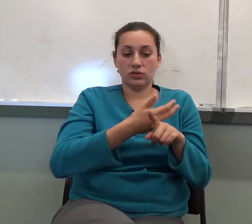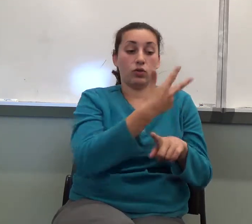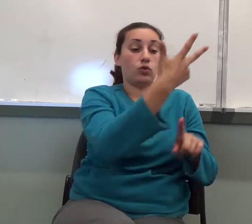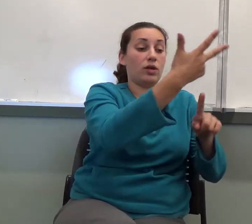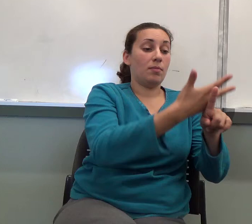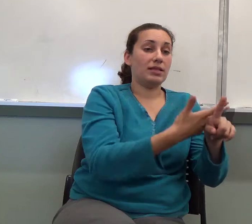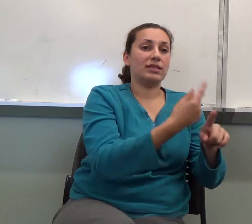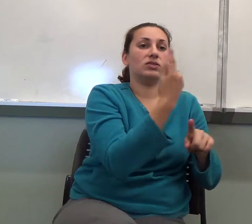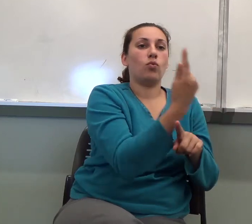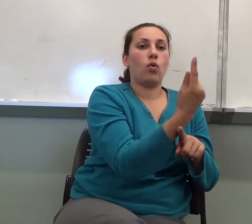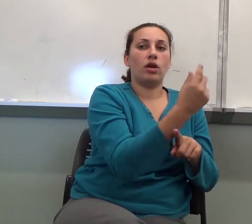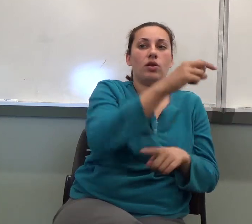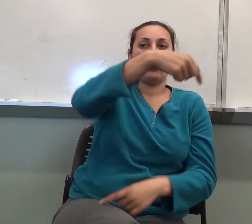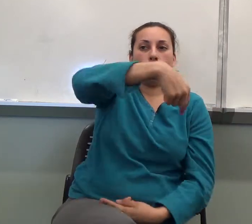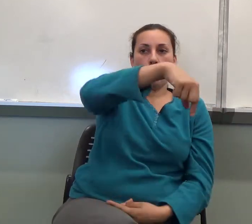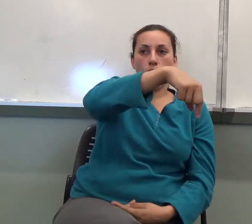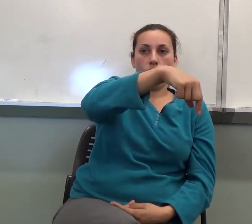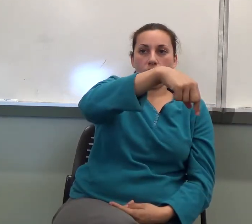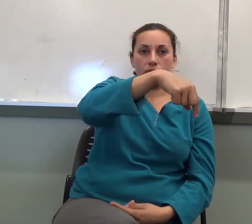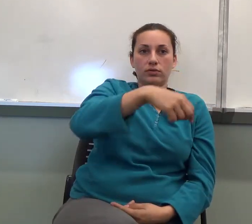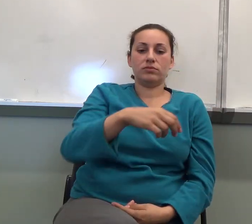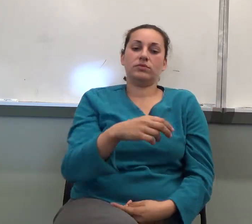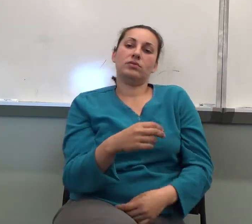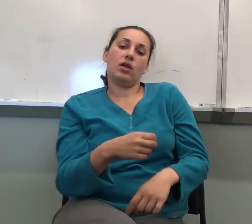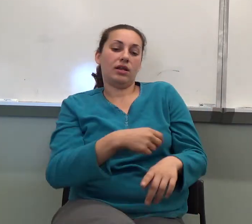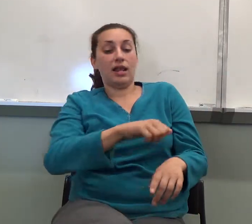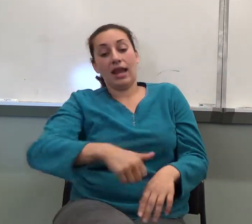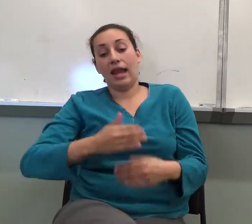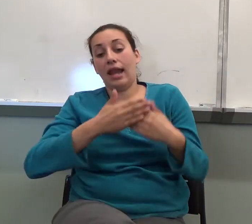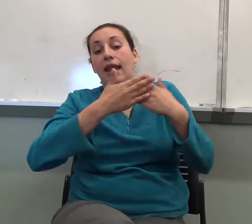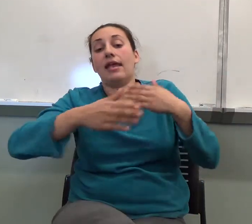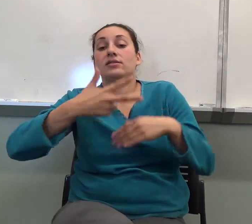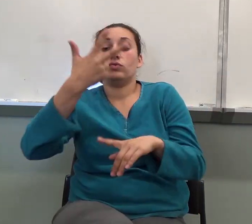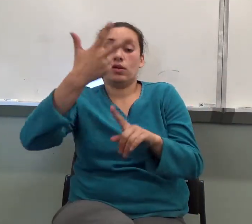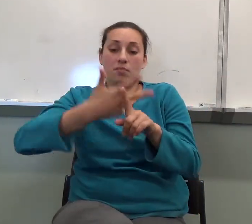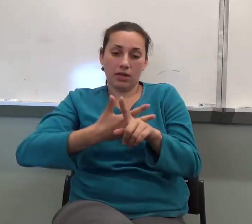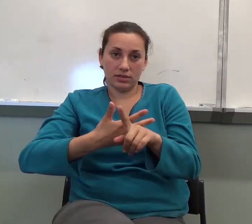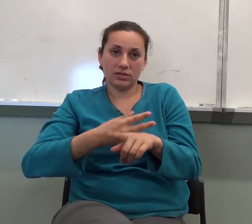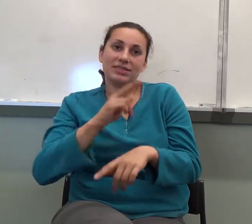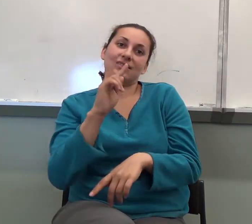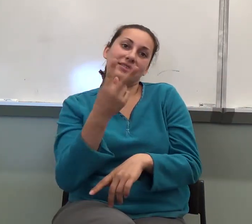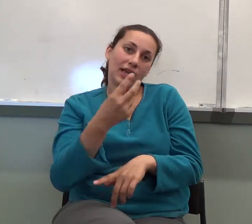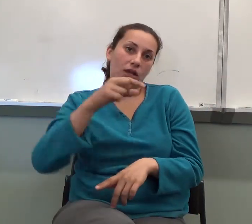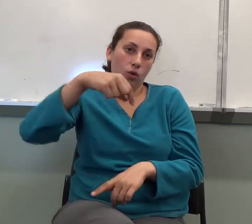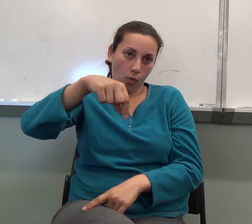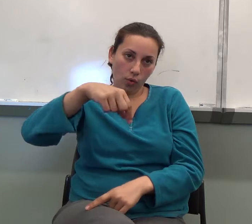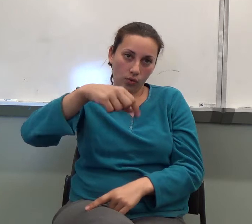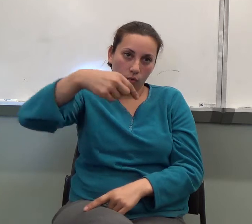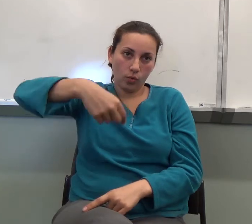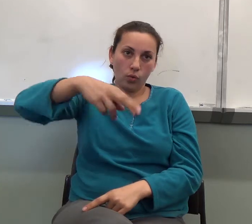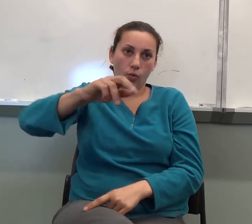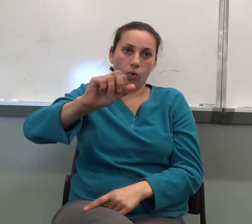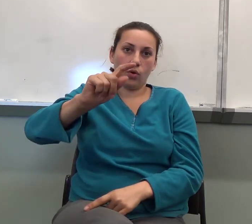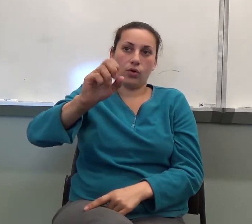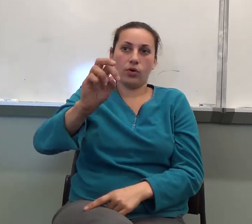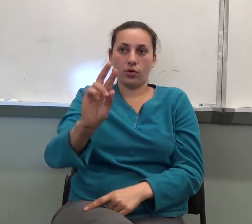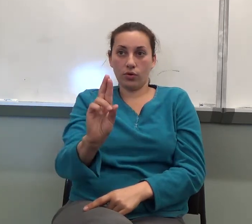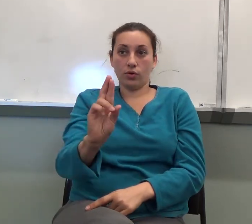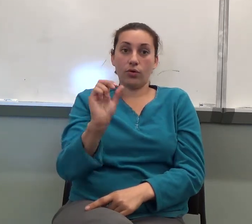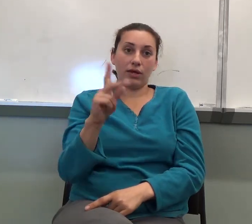Well, you know, it looks like a complicated formula, but really it's just plugging in numbers. Formulas are always plugging in numbers. So let's